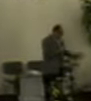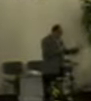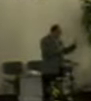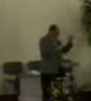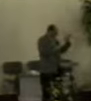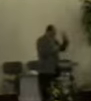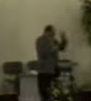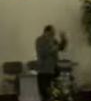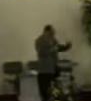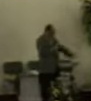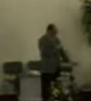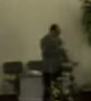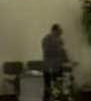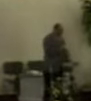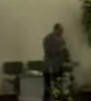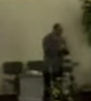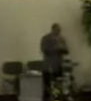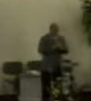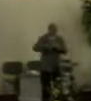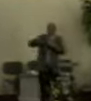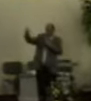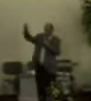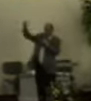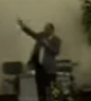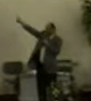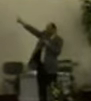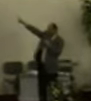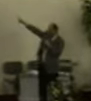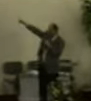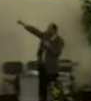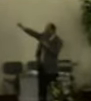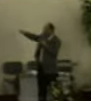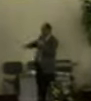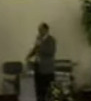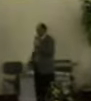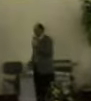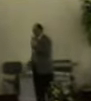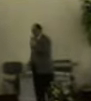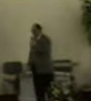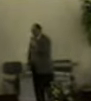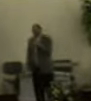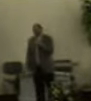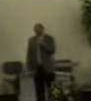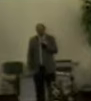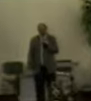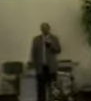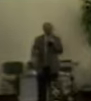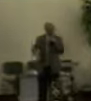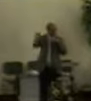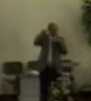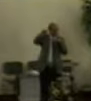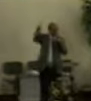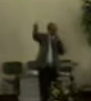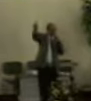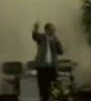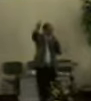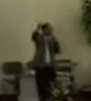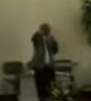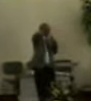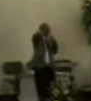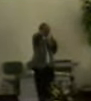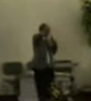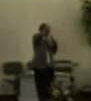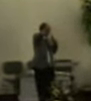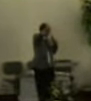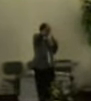God that always comes through when we look to Him. author, he's the finisher of